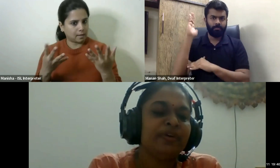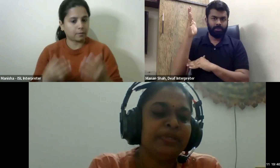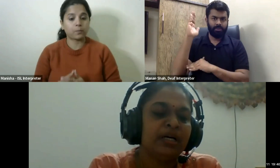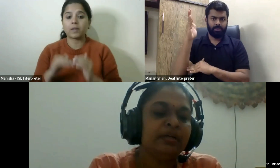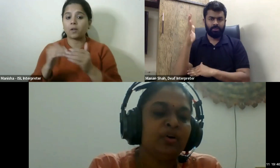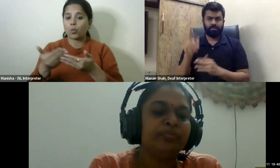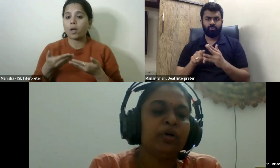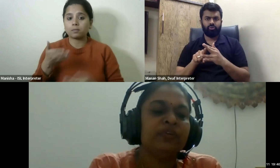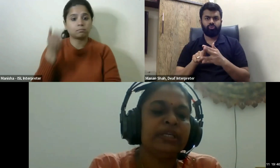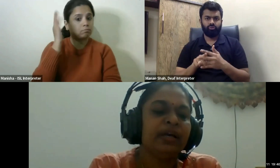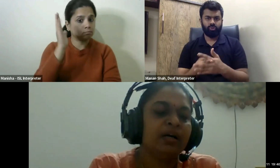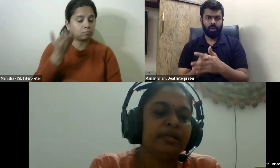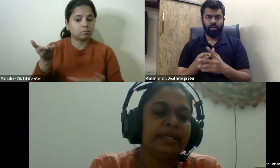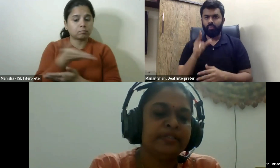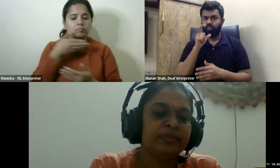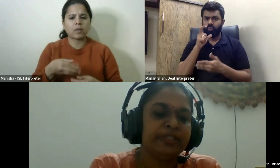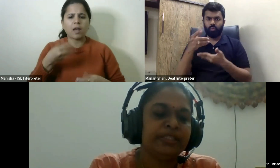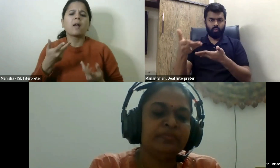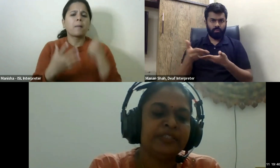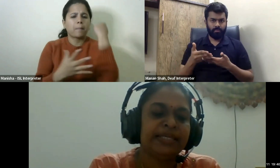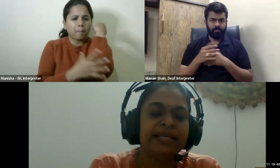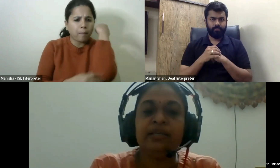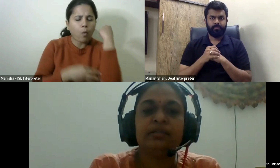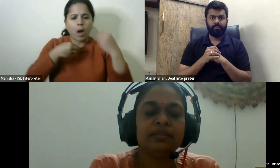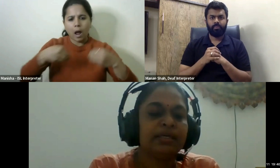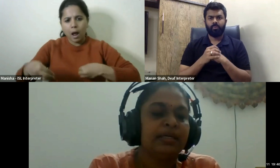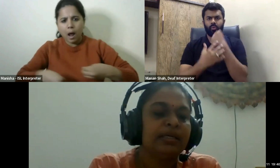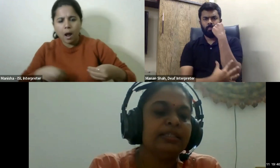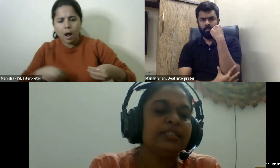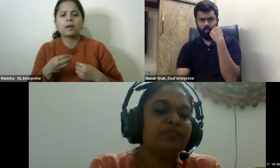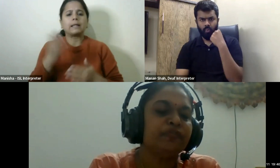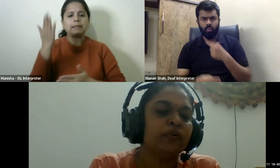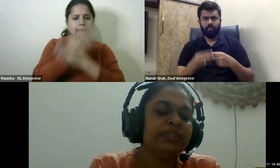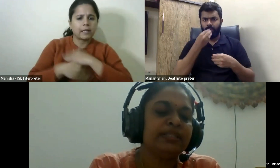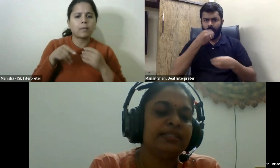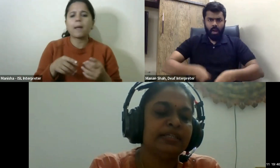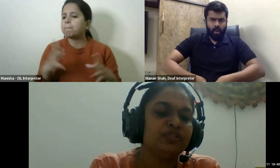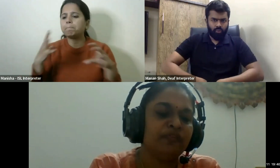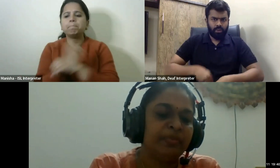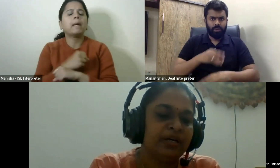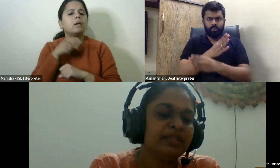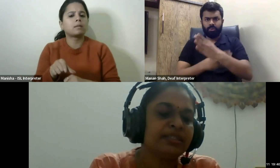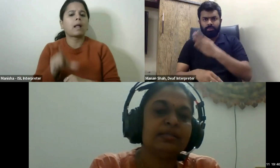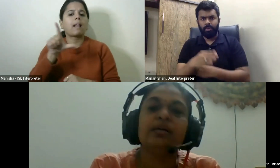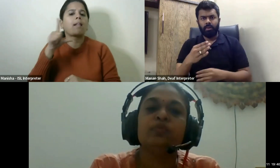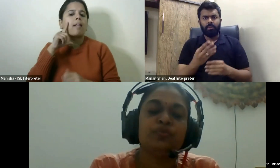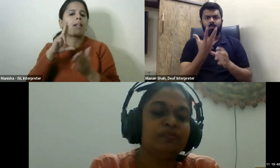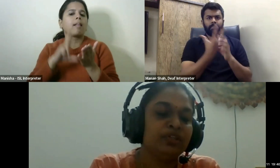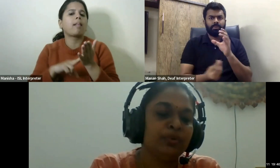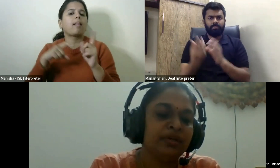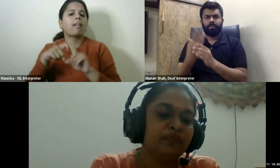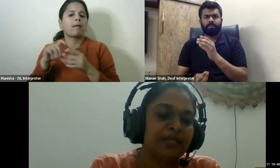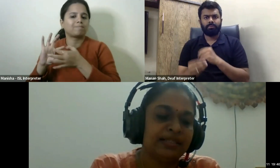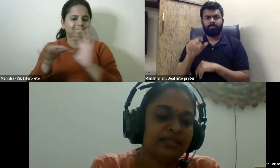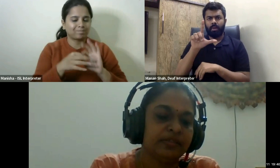Welcome to the webinar on Poverty, Hunger and Disability, the Missing Link. This is the fourth in the series of webinars, which we've